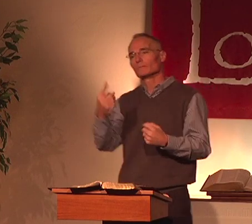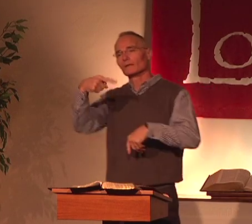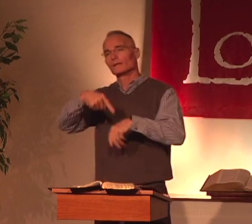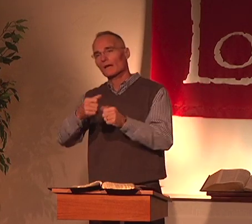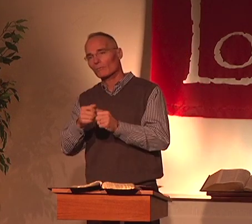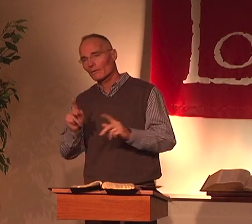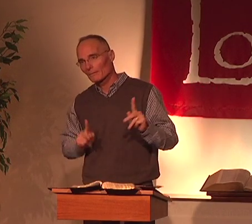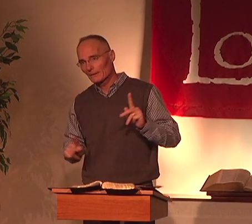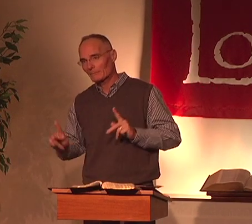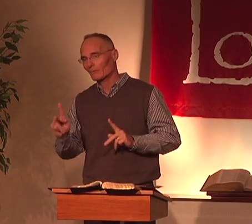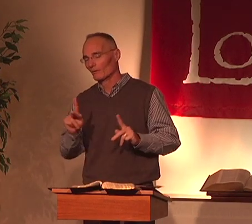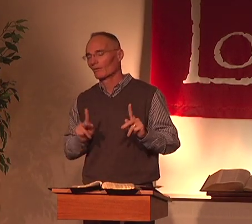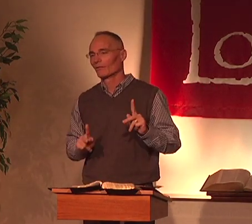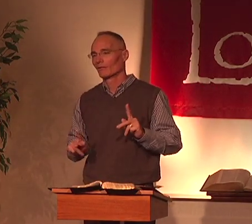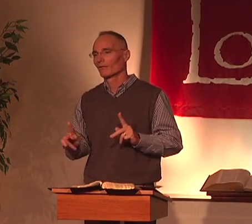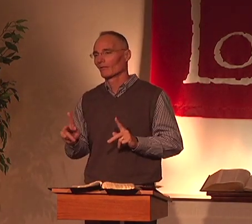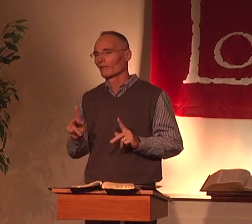When you Spend time With people